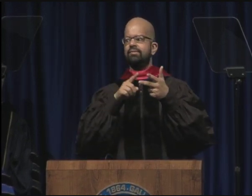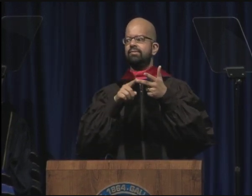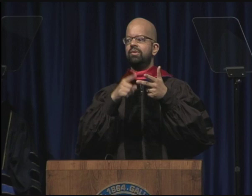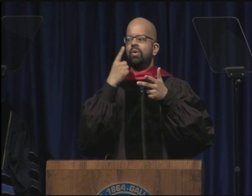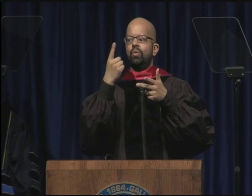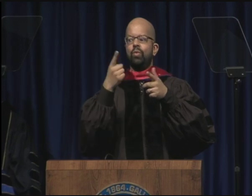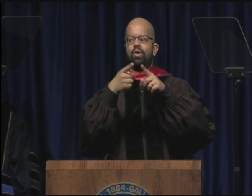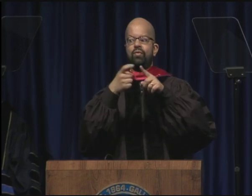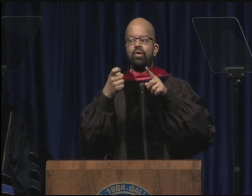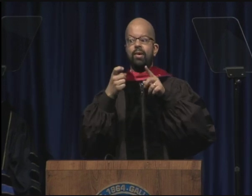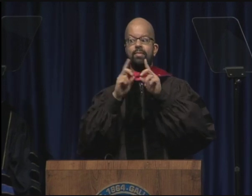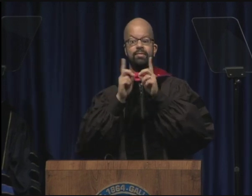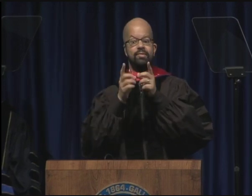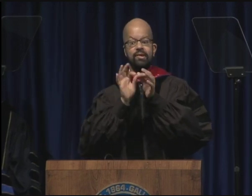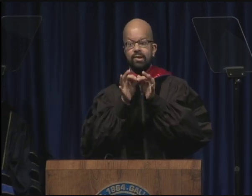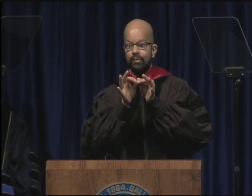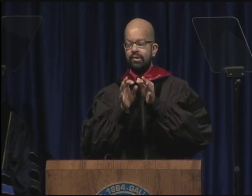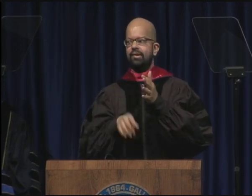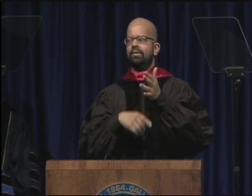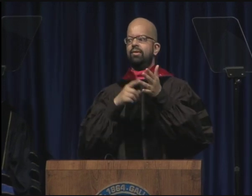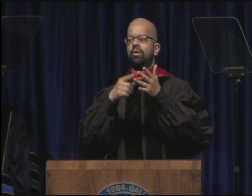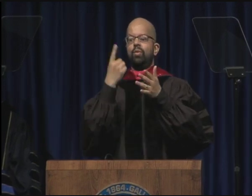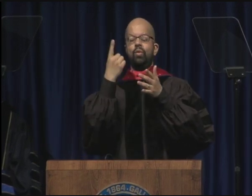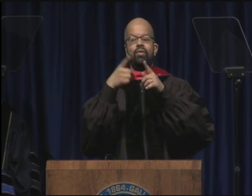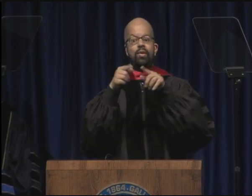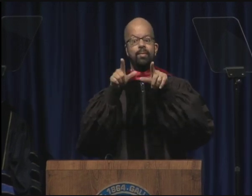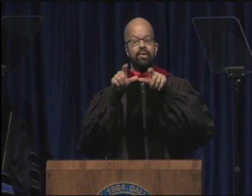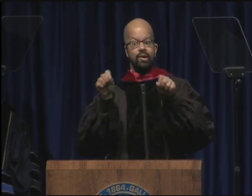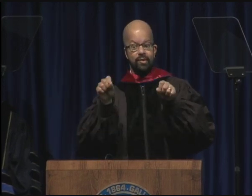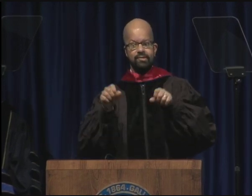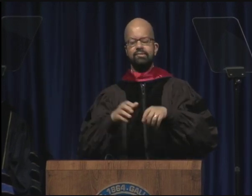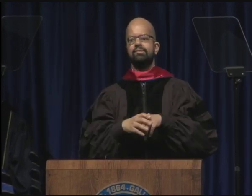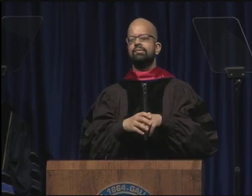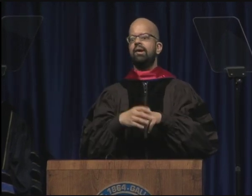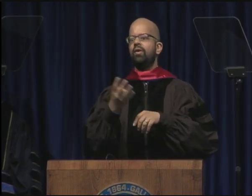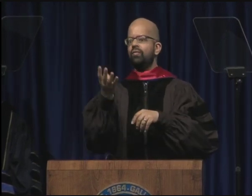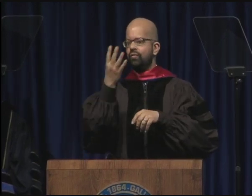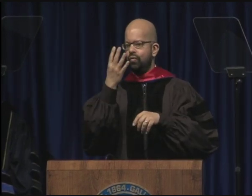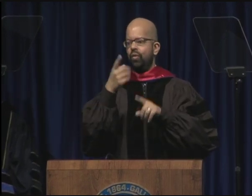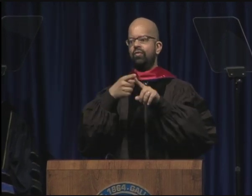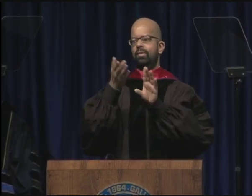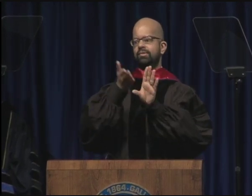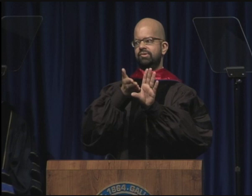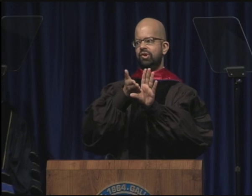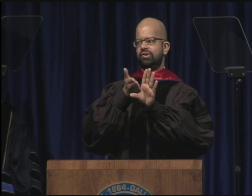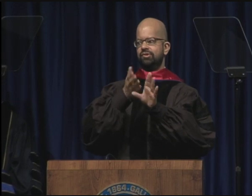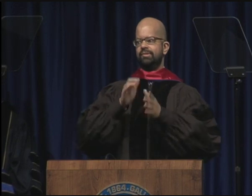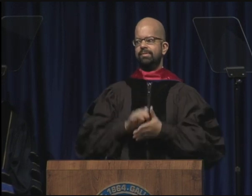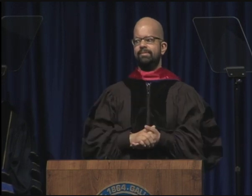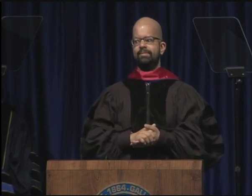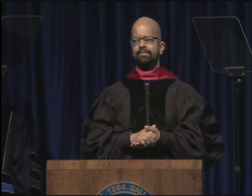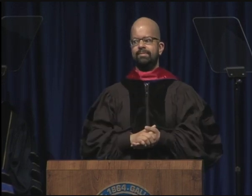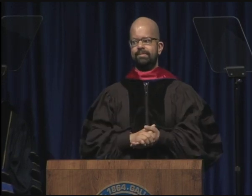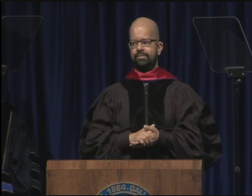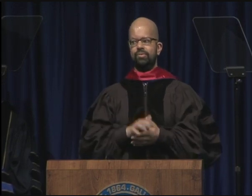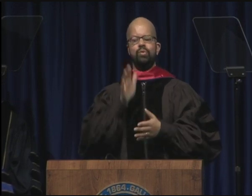of Hearing, Speech, and Language Sciences, 1 student from the Department of Interpretation, 1 student from the Department